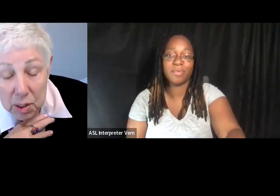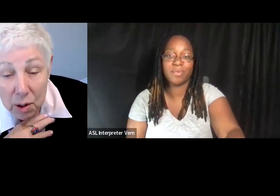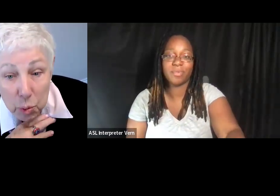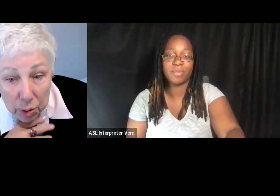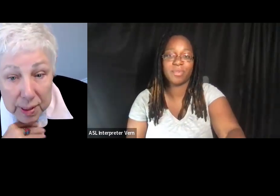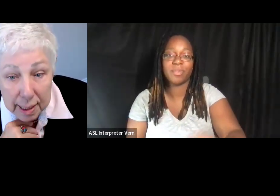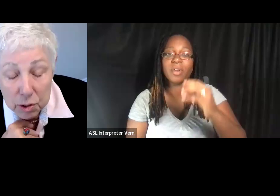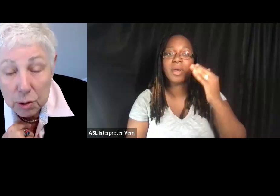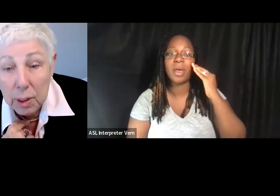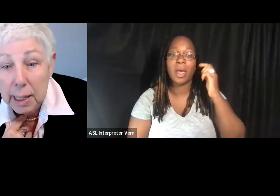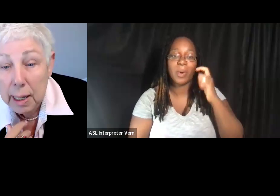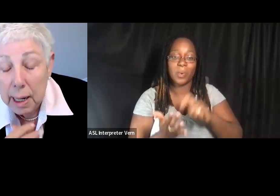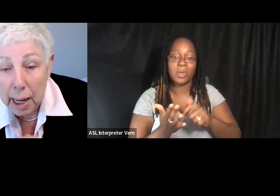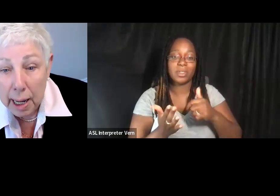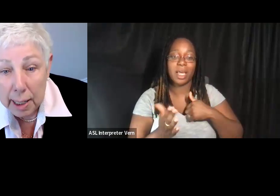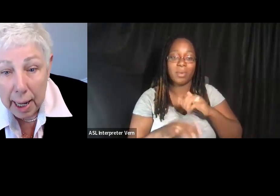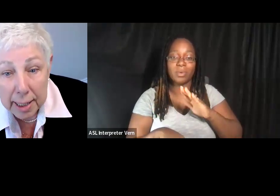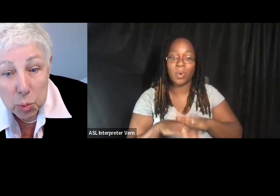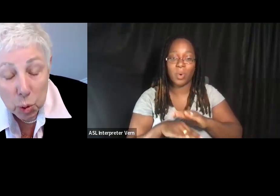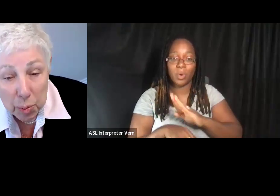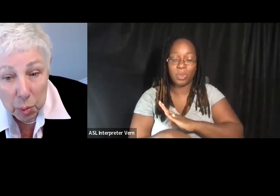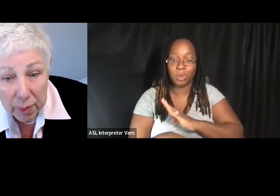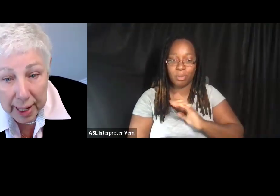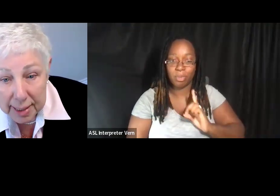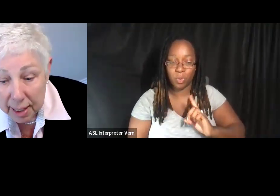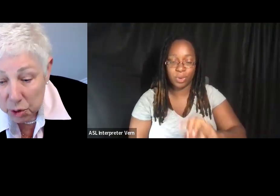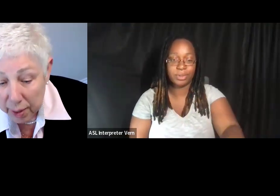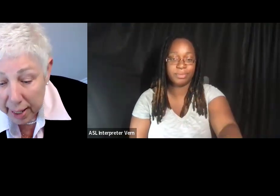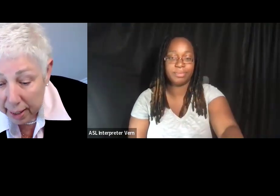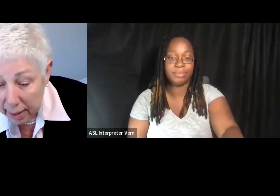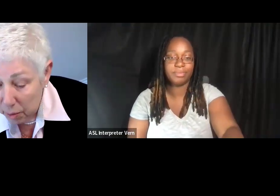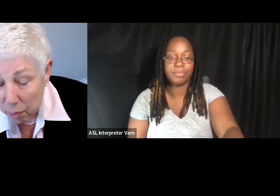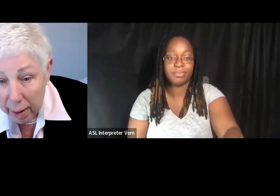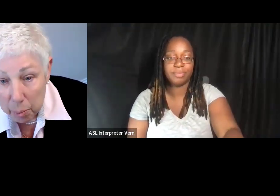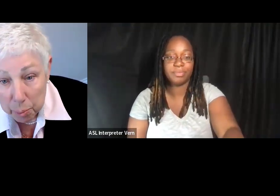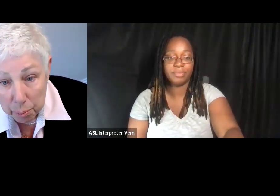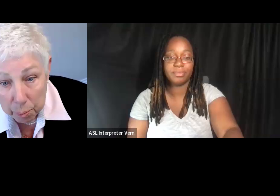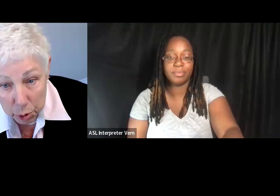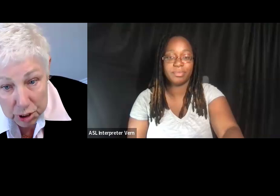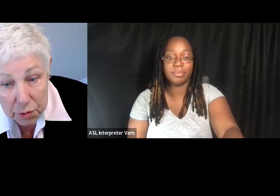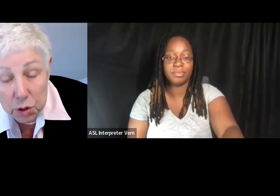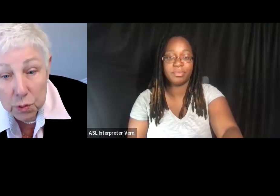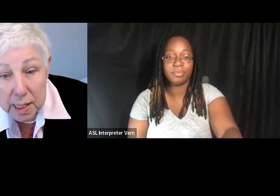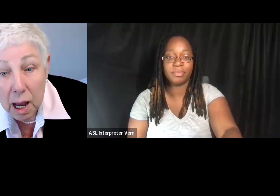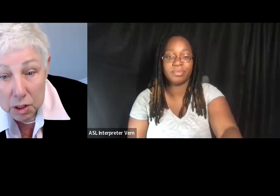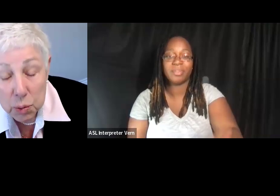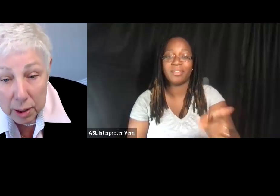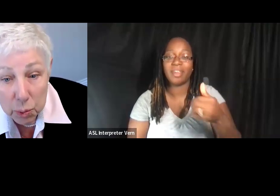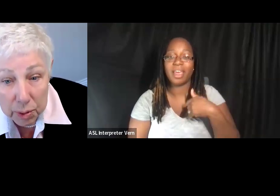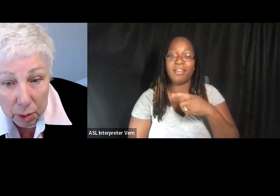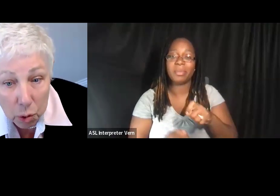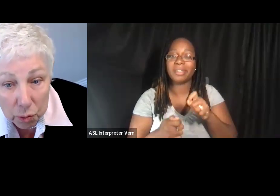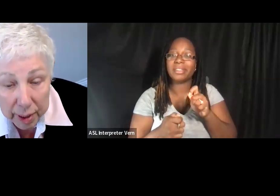I was on the board of a center, and as a board member of that center, they had a purchase of service